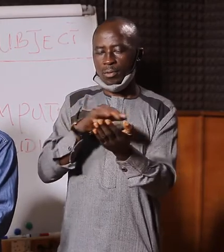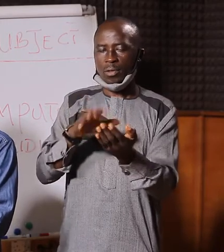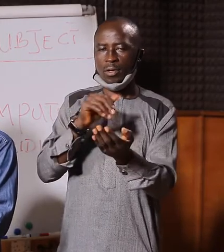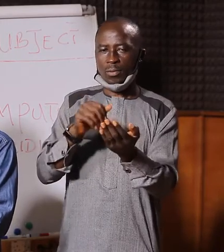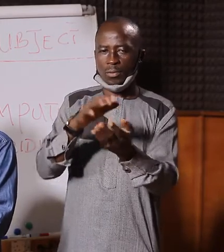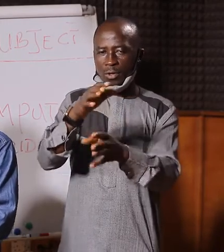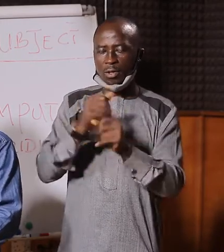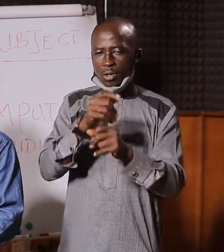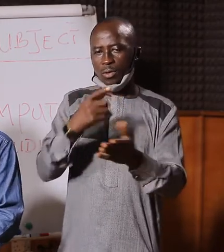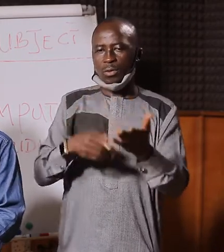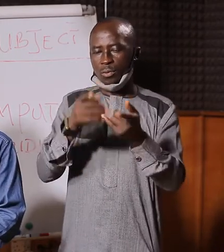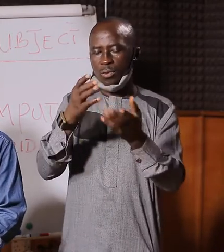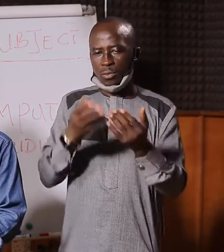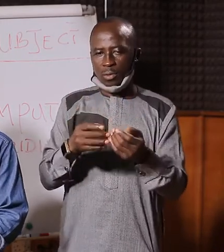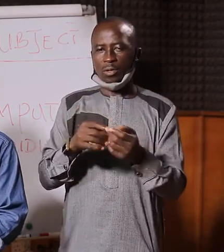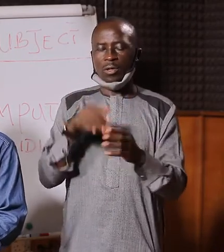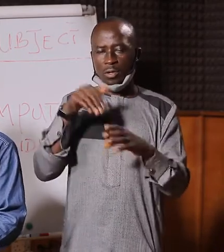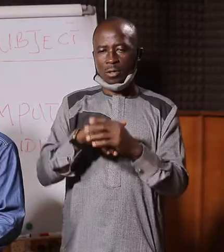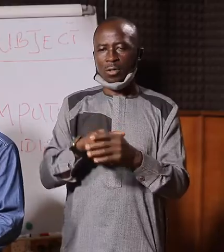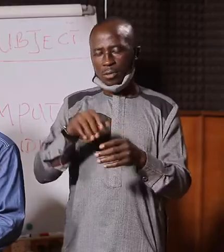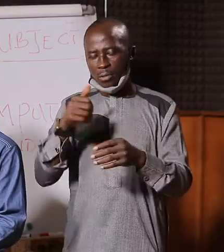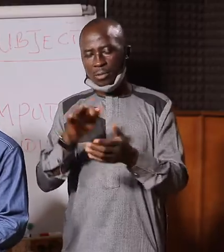able to get your data in soft copy.